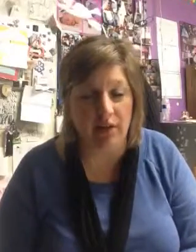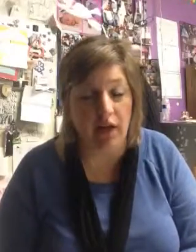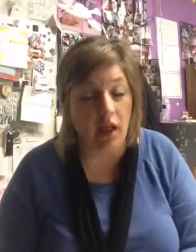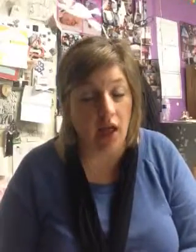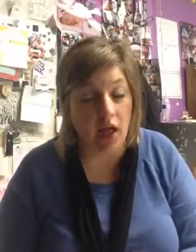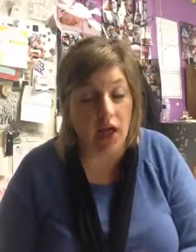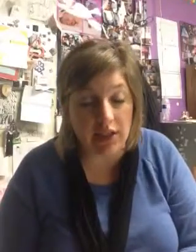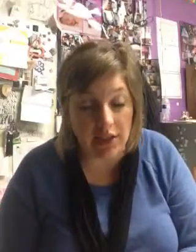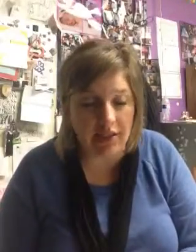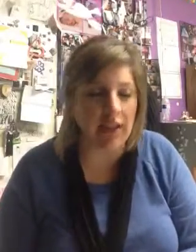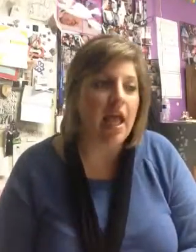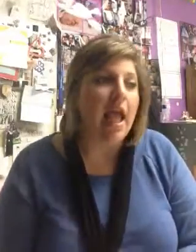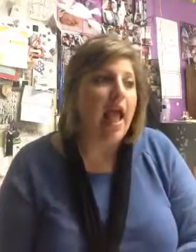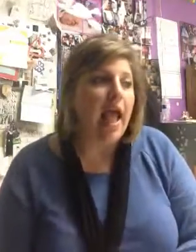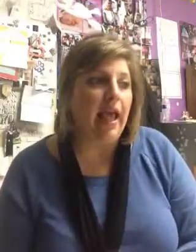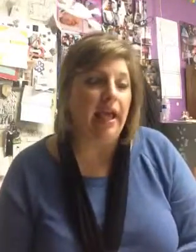bad, continent, and